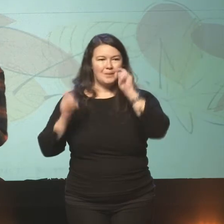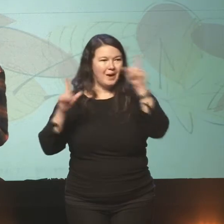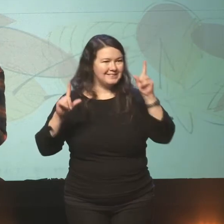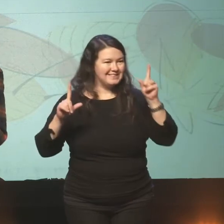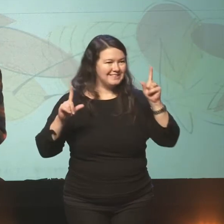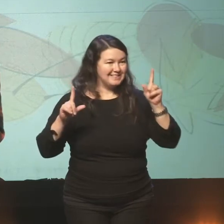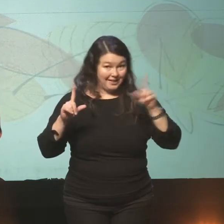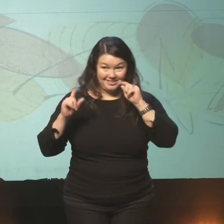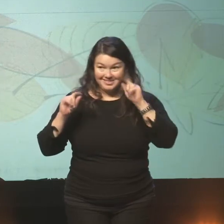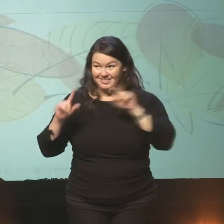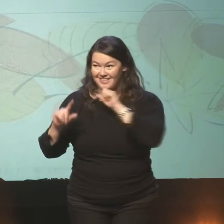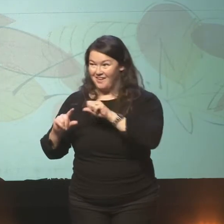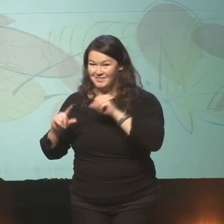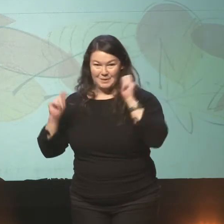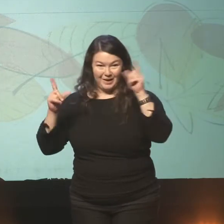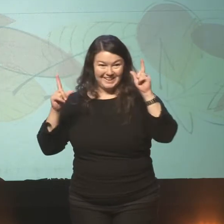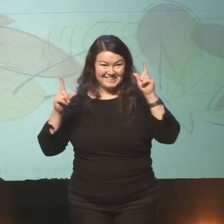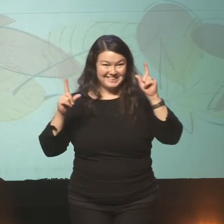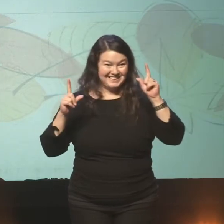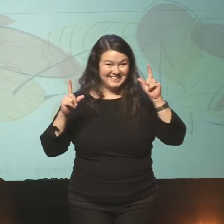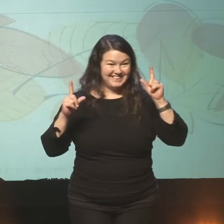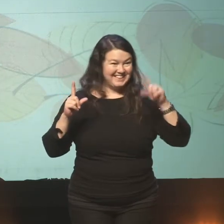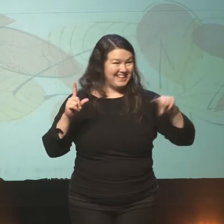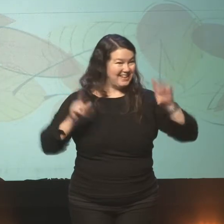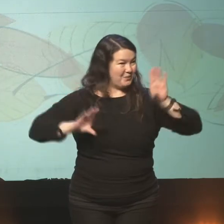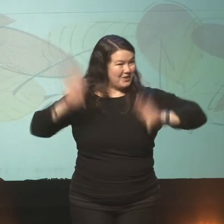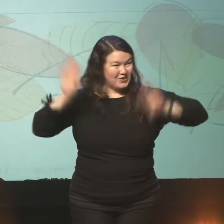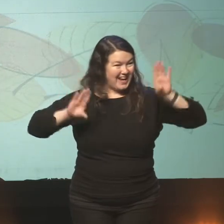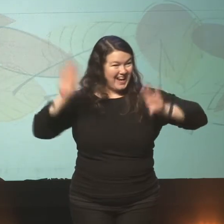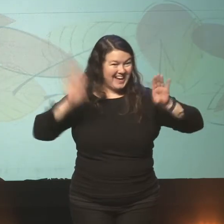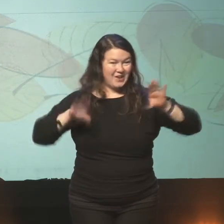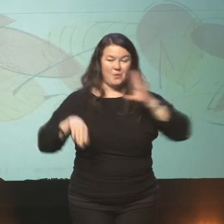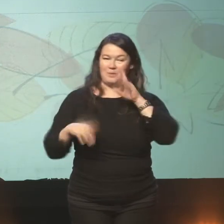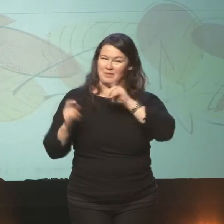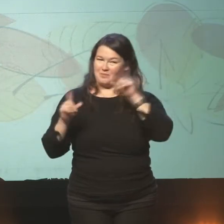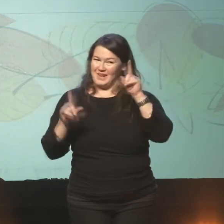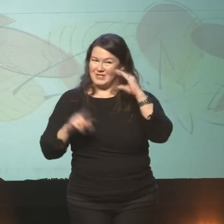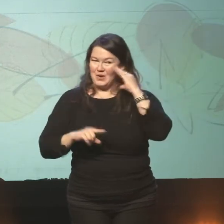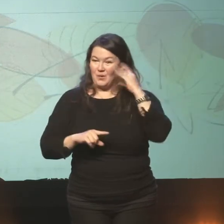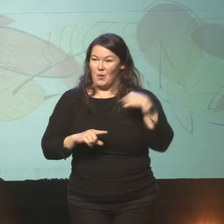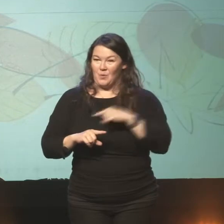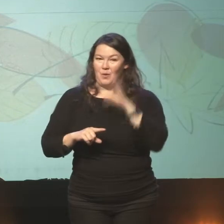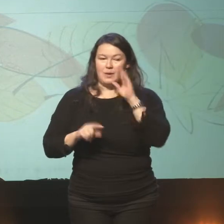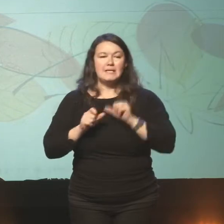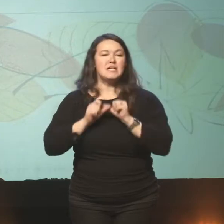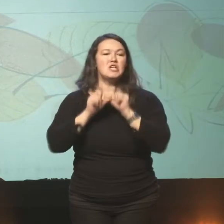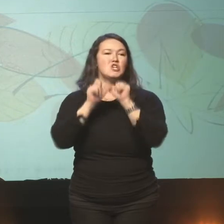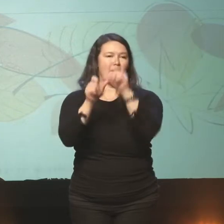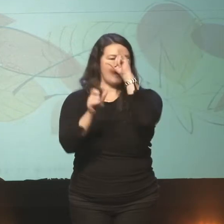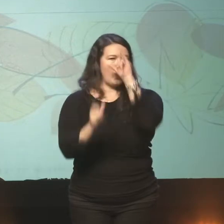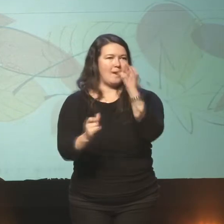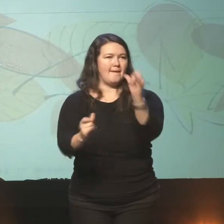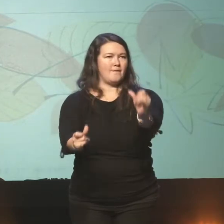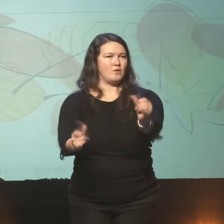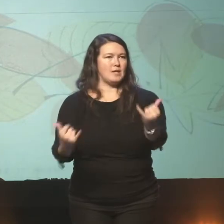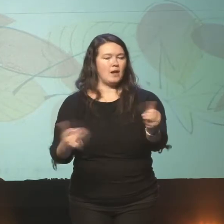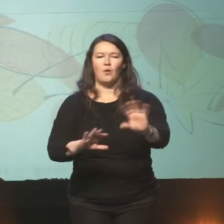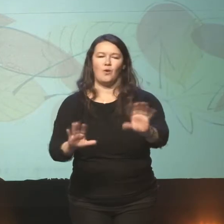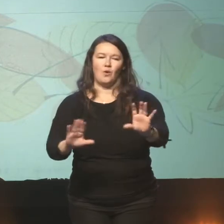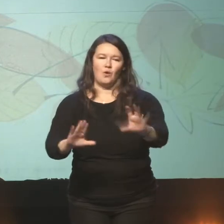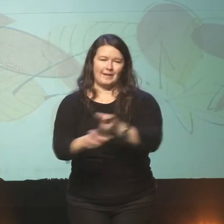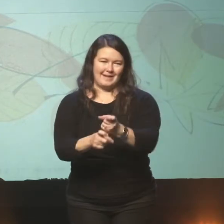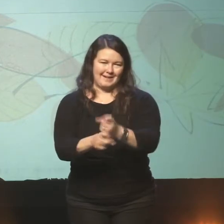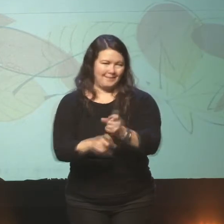Raise your hand up nice and high if you love surprises. For those of you that love surprises, you'll be surprised to know we're going to be here a long time today. So, no, if you